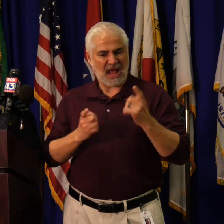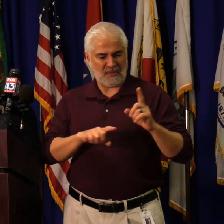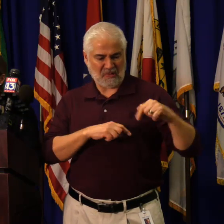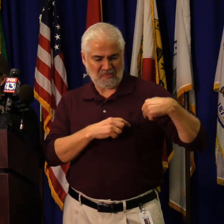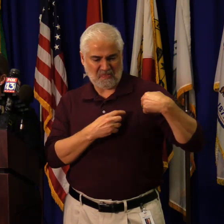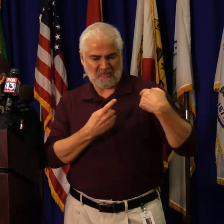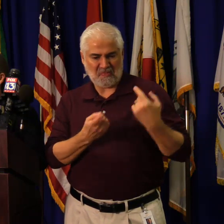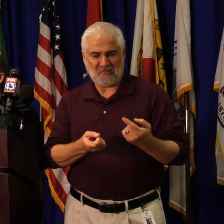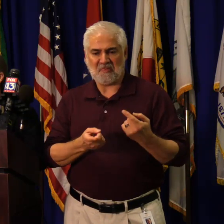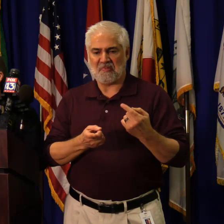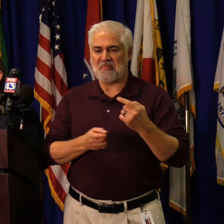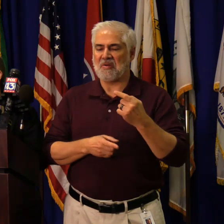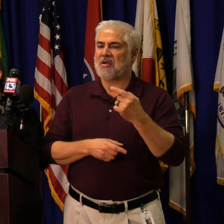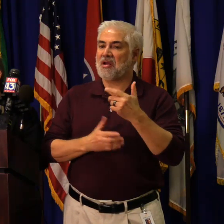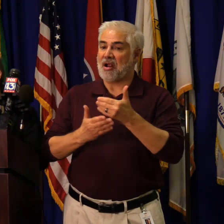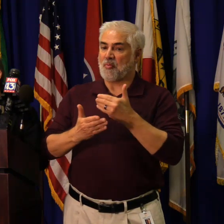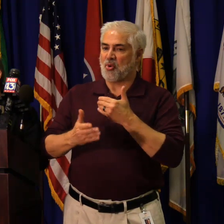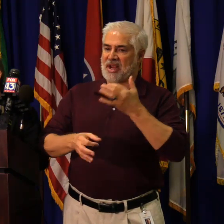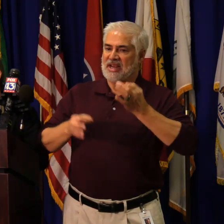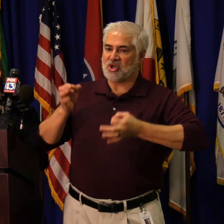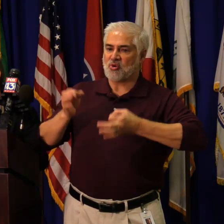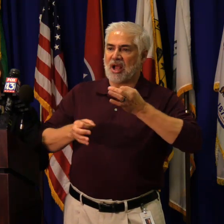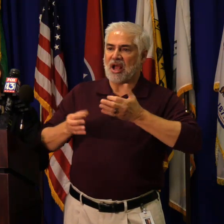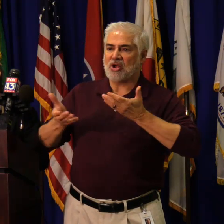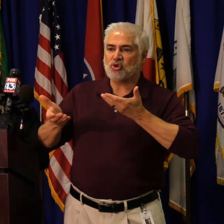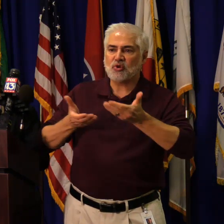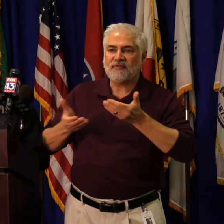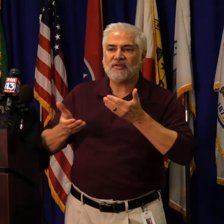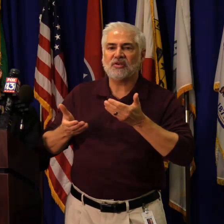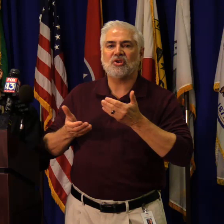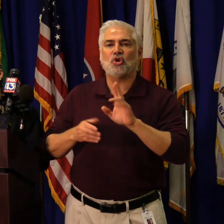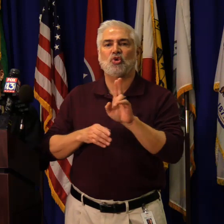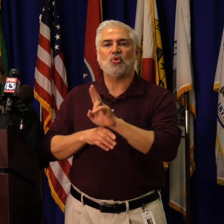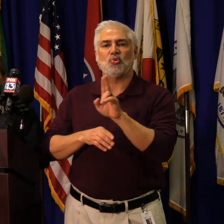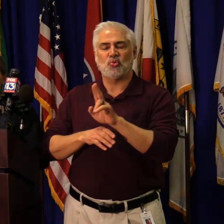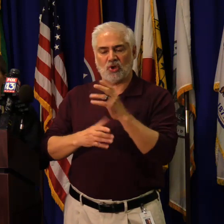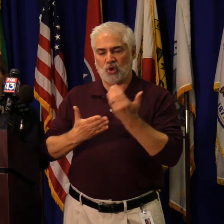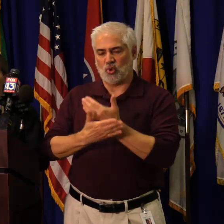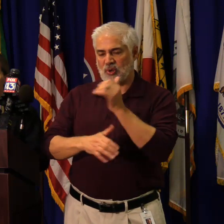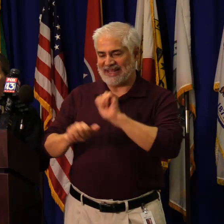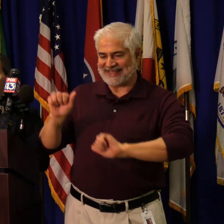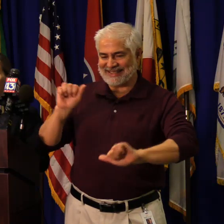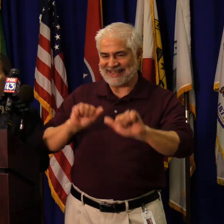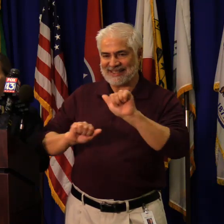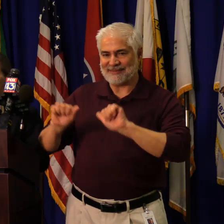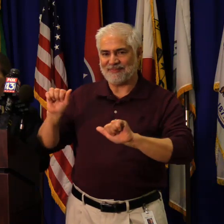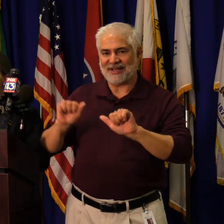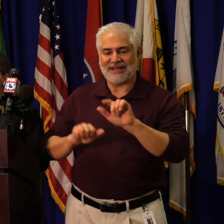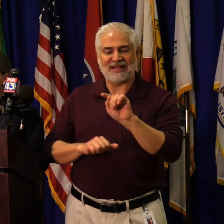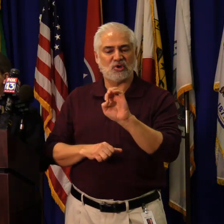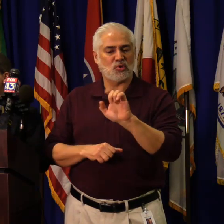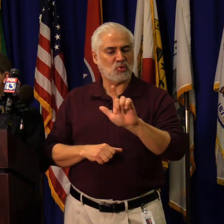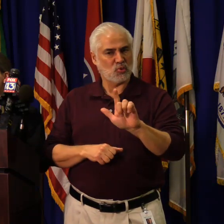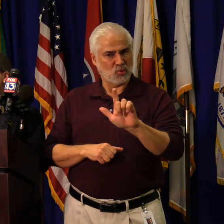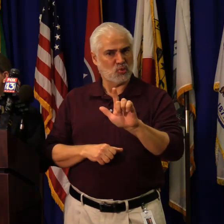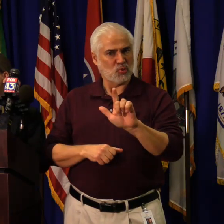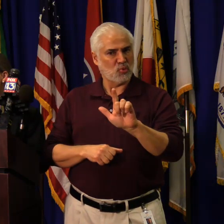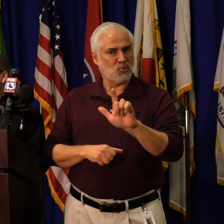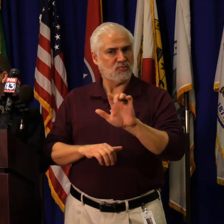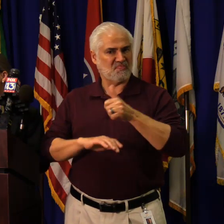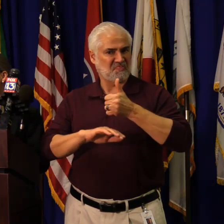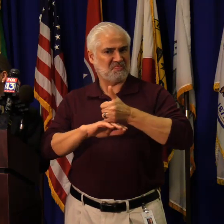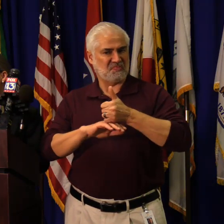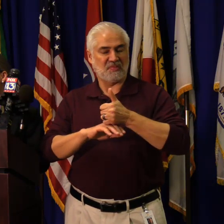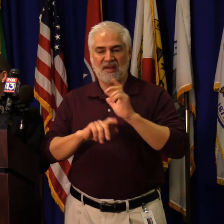as well as pretrial services and all of our partner agencies, have been using a new assessment tool so that we can make sure that the people that are